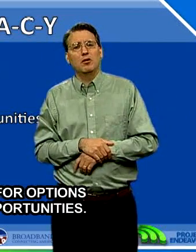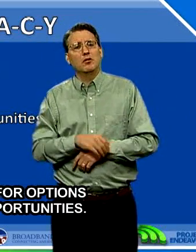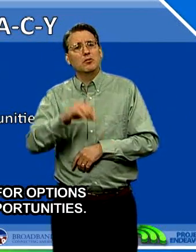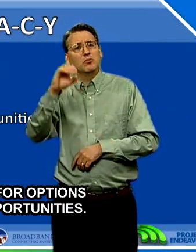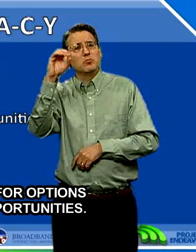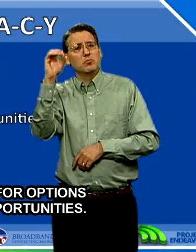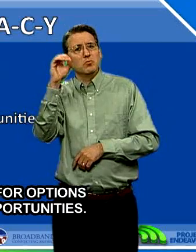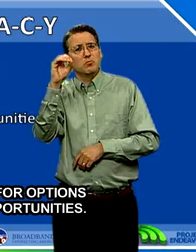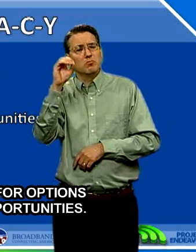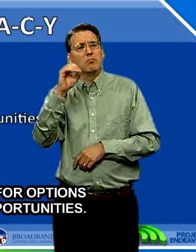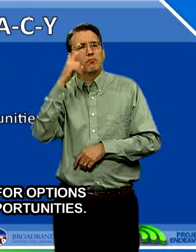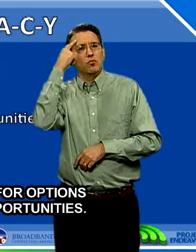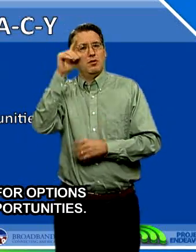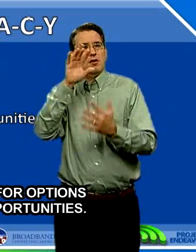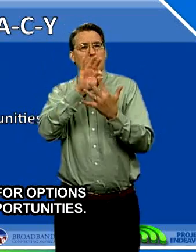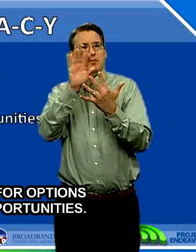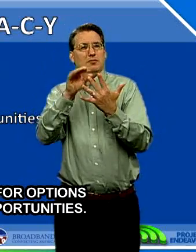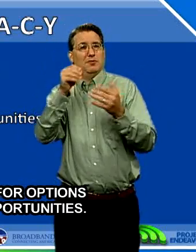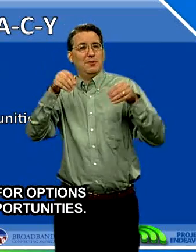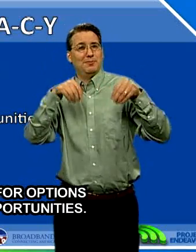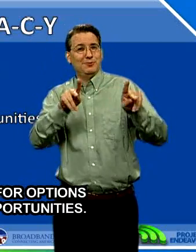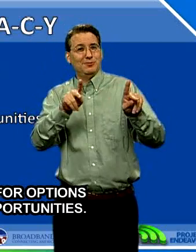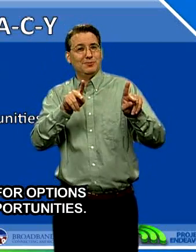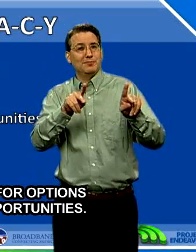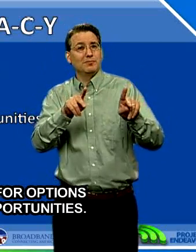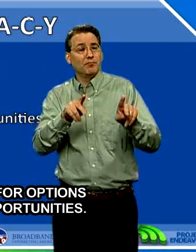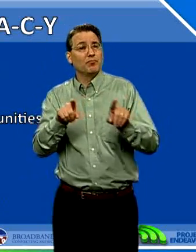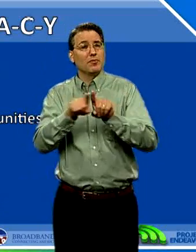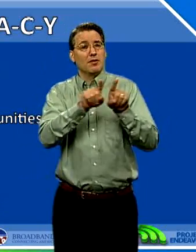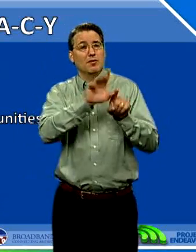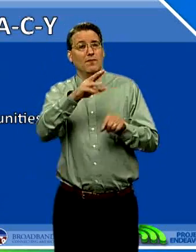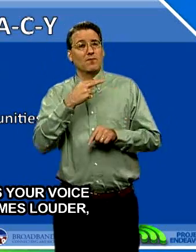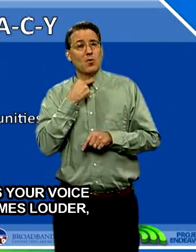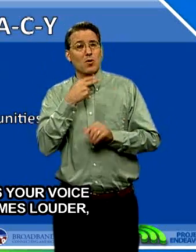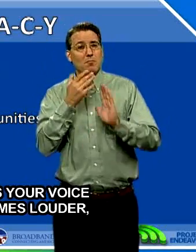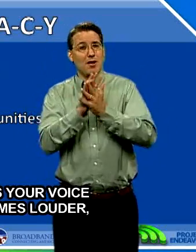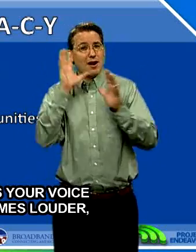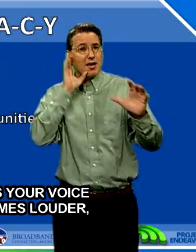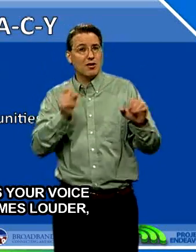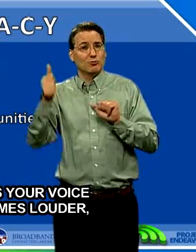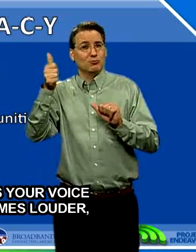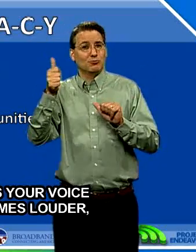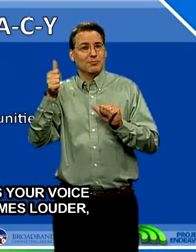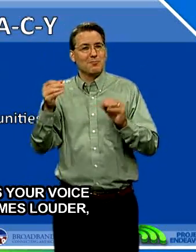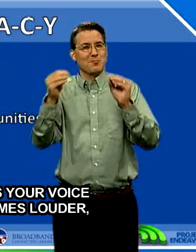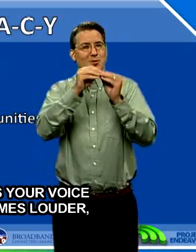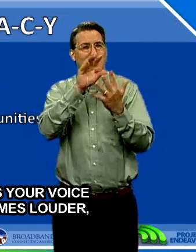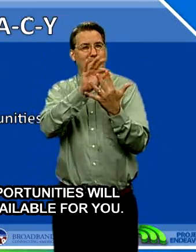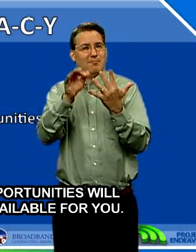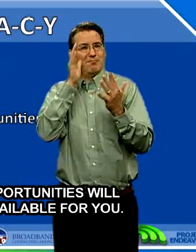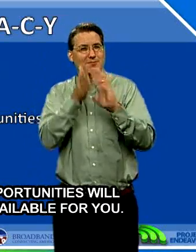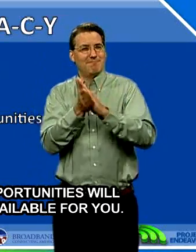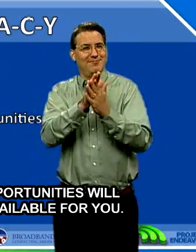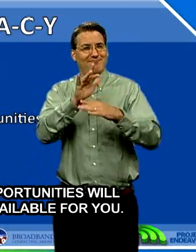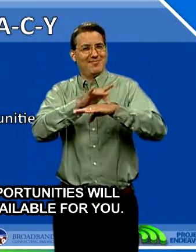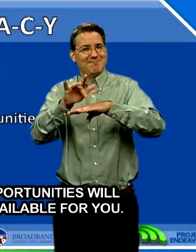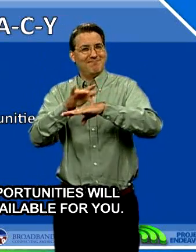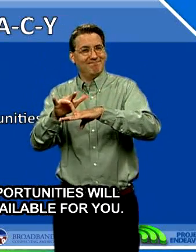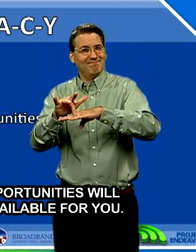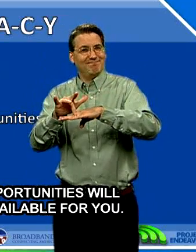O is for options or opportunities. So as your voice becomes louder, more opportunities will become available for